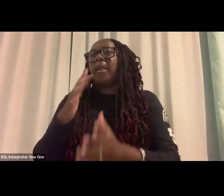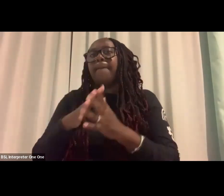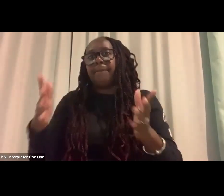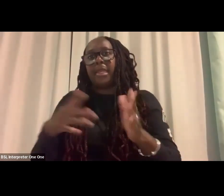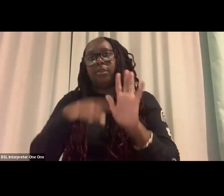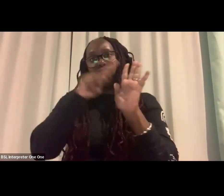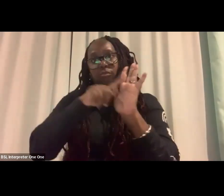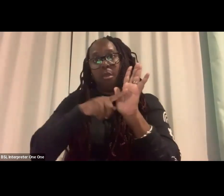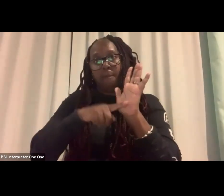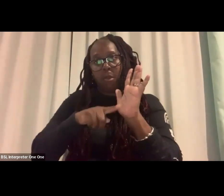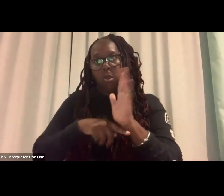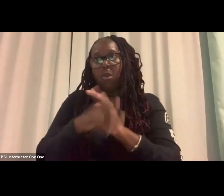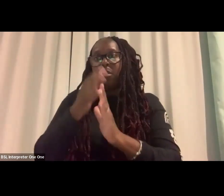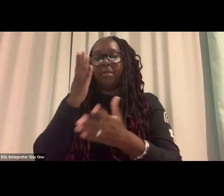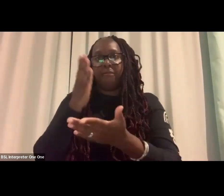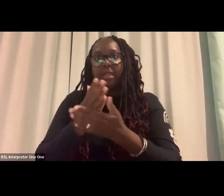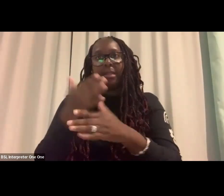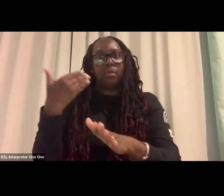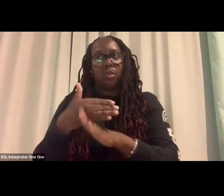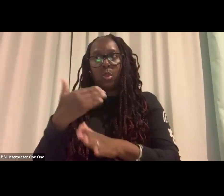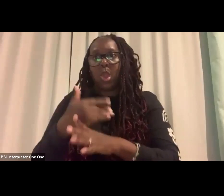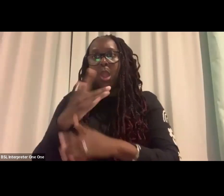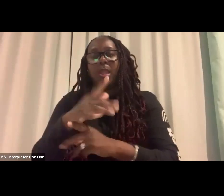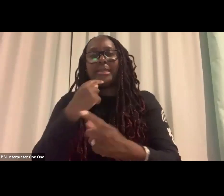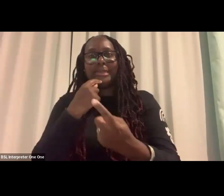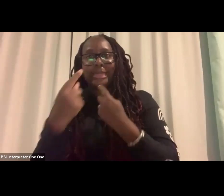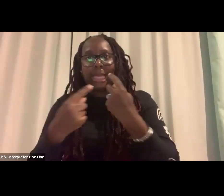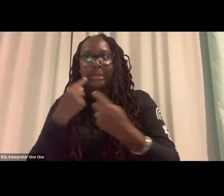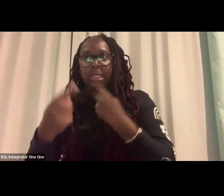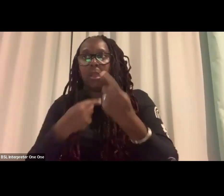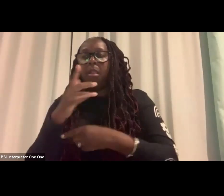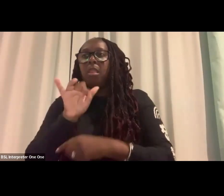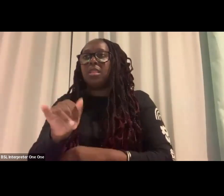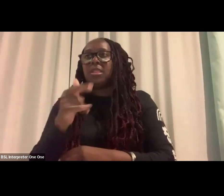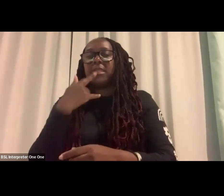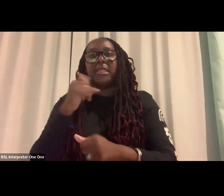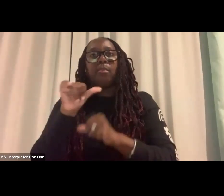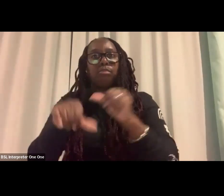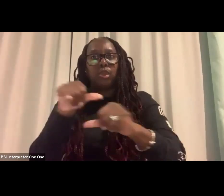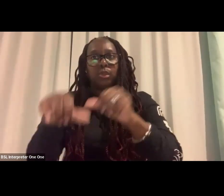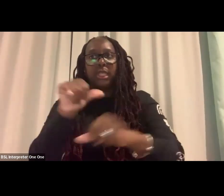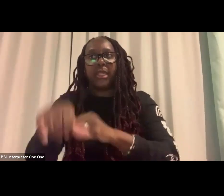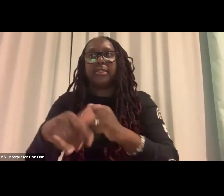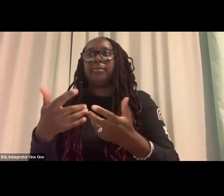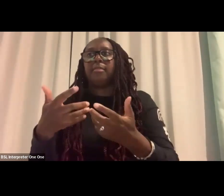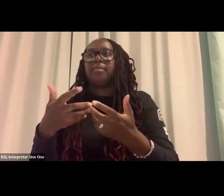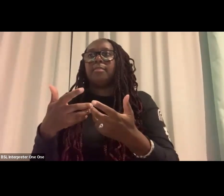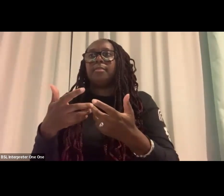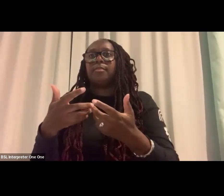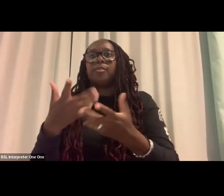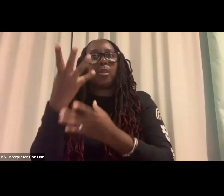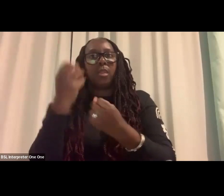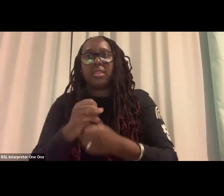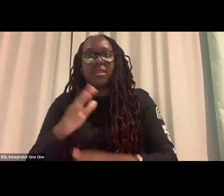that the work on data is still in progress, and we don't have all